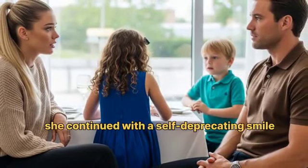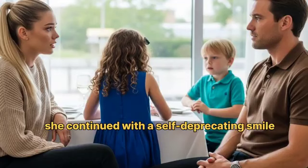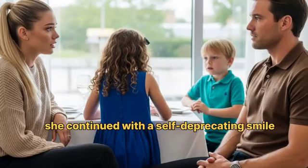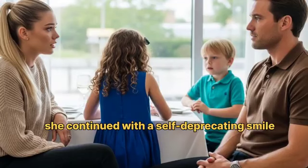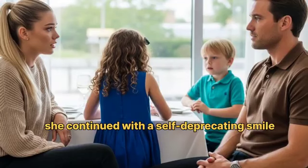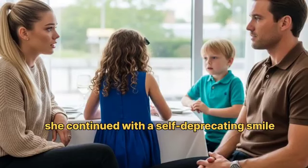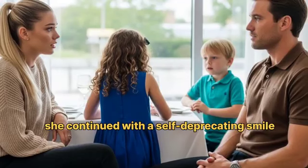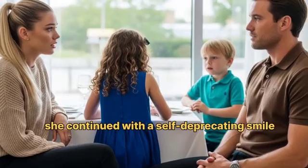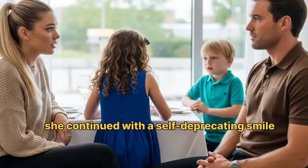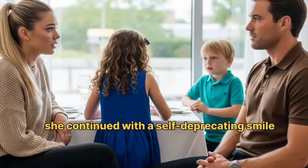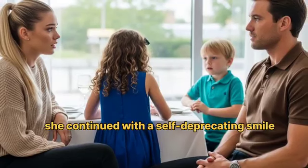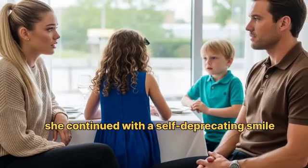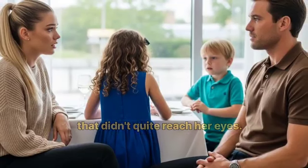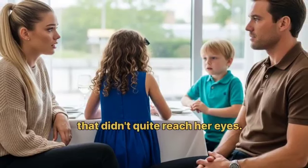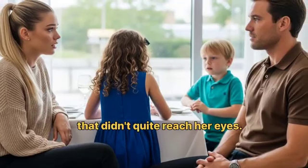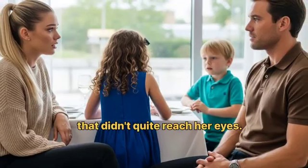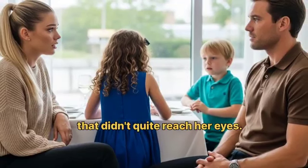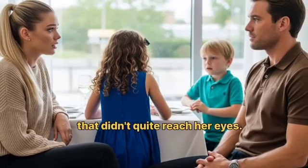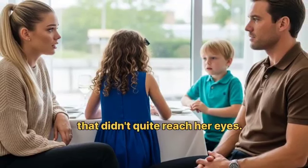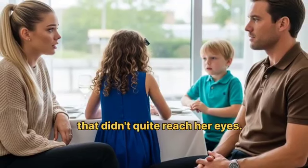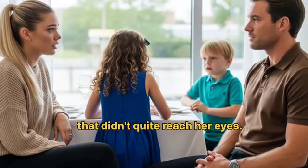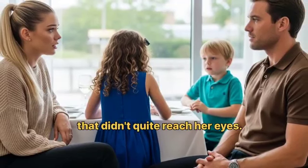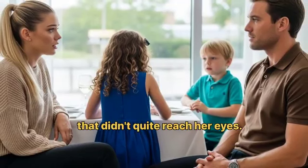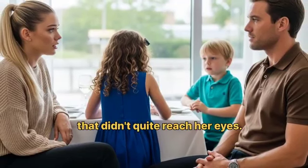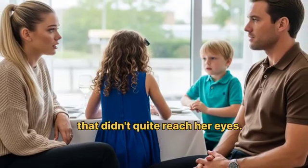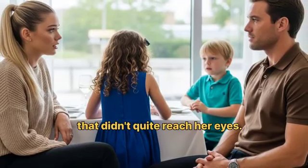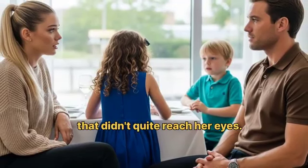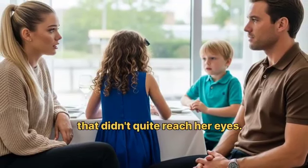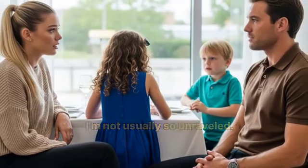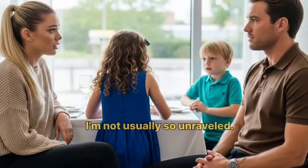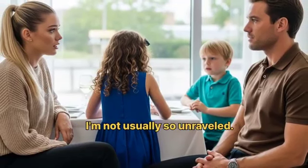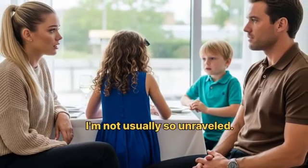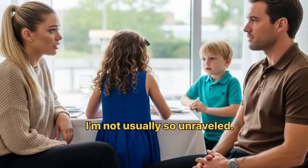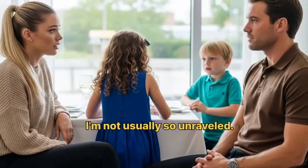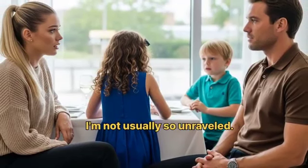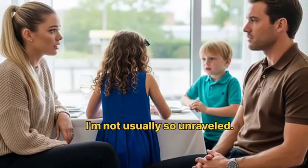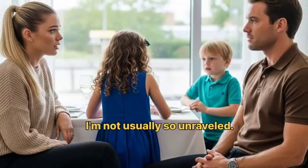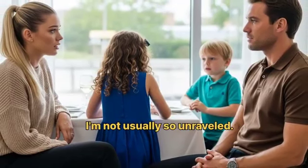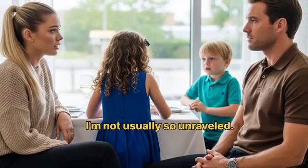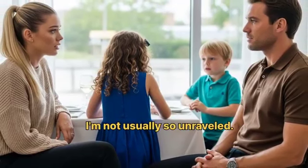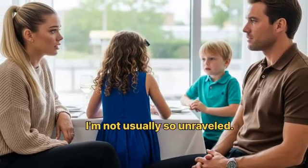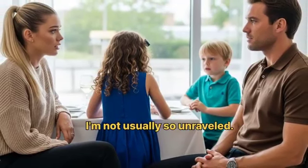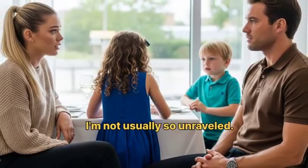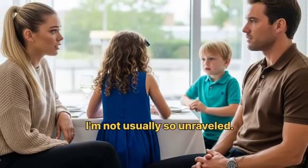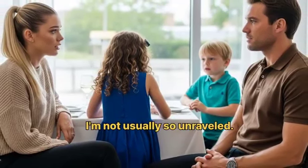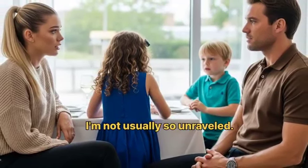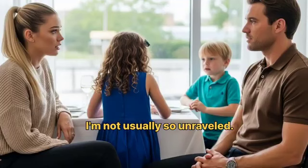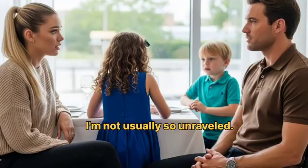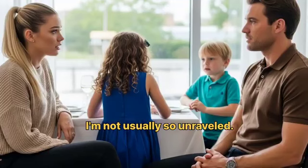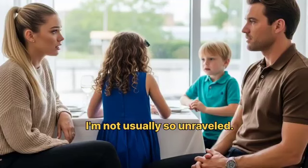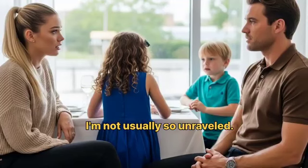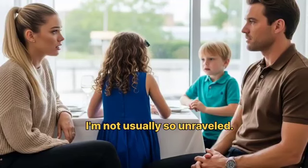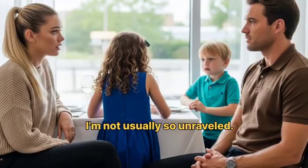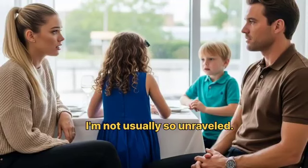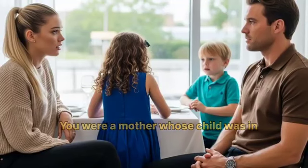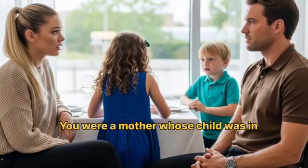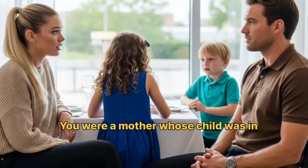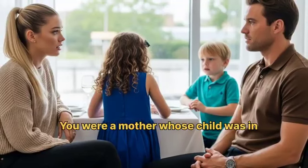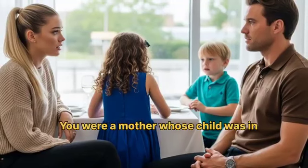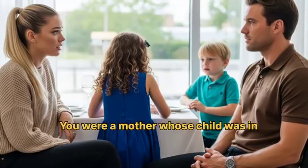a self-deprecating smile that didn't quite reach her eyes. "I'm not usually so, unraveled. You were a mother